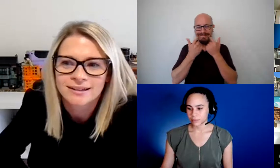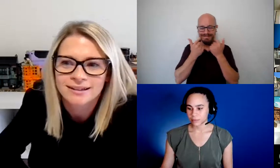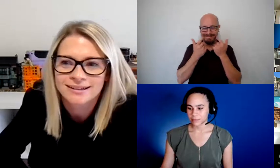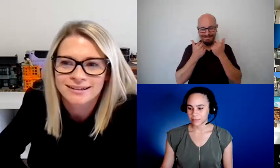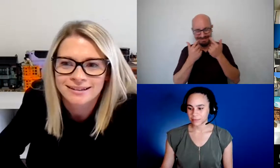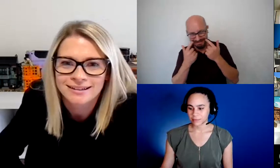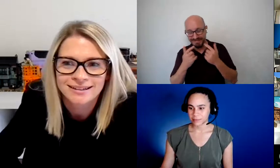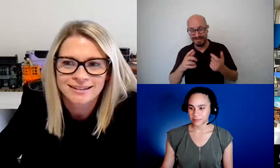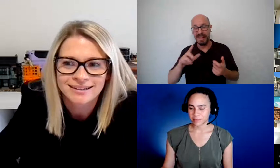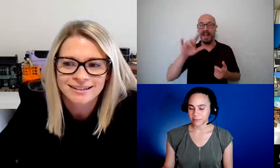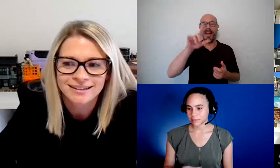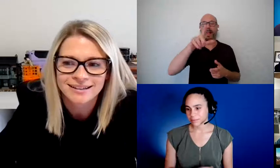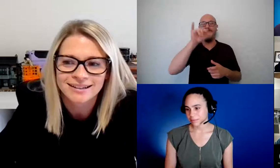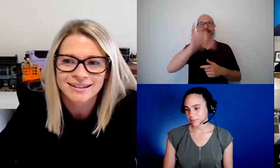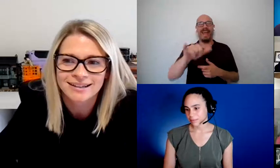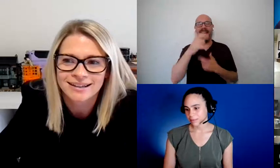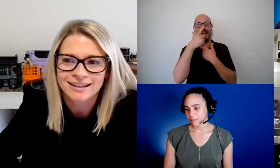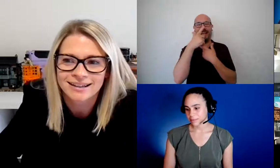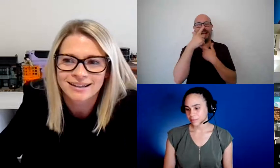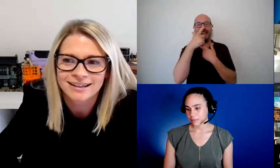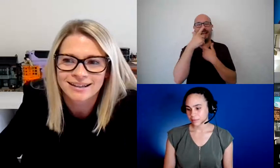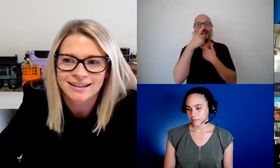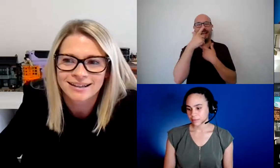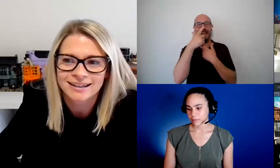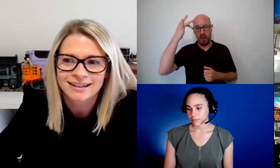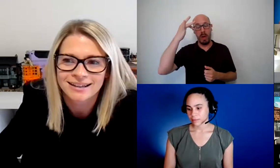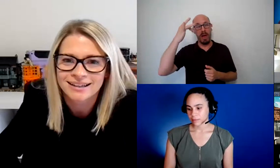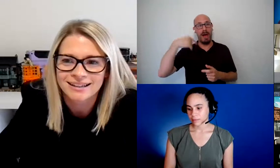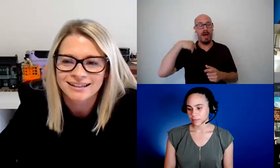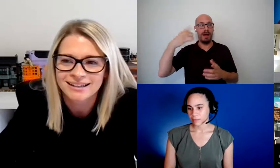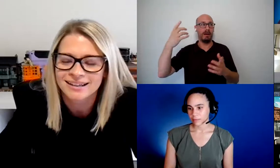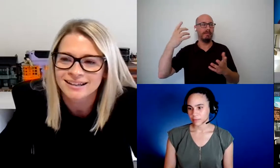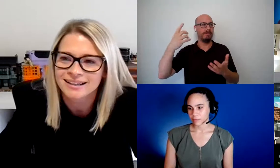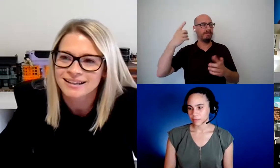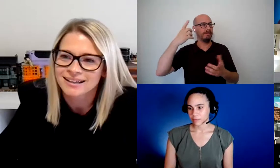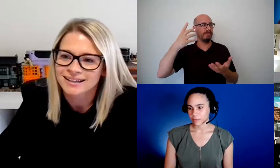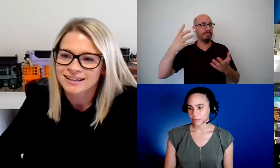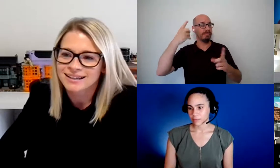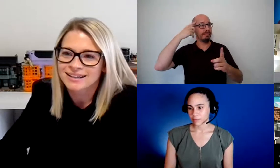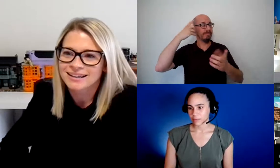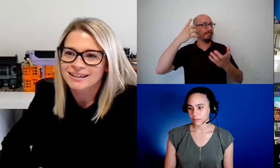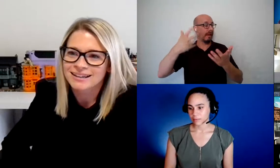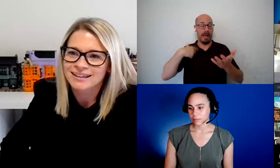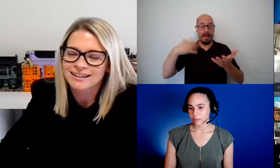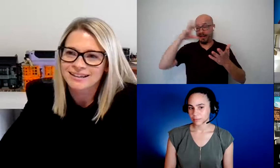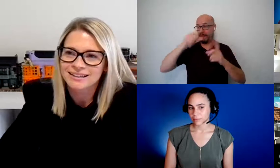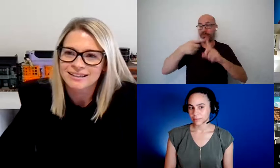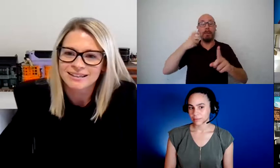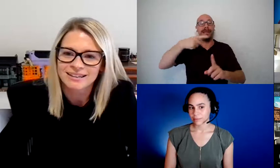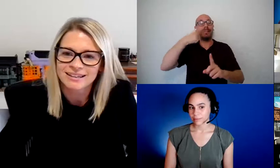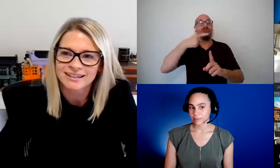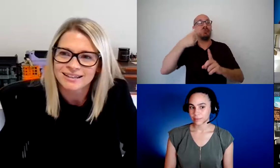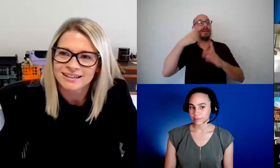That's interesting because I think, you know, from, I'll just say the, the, the hearing community, I think that that also